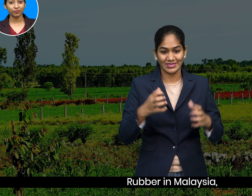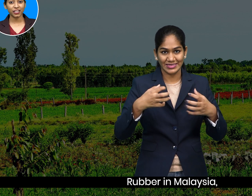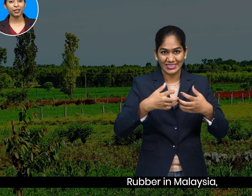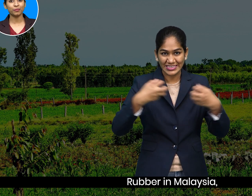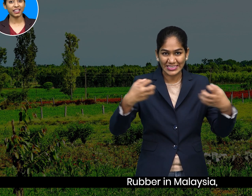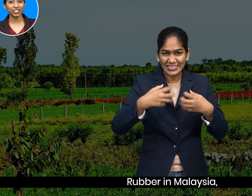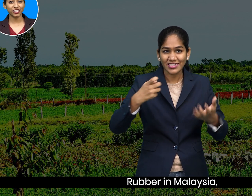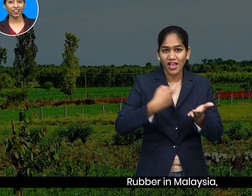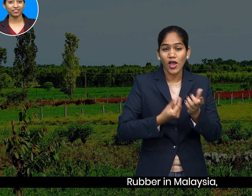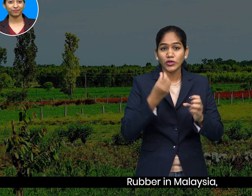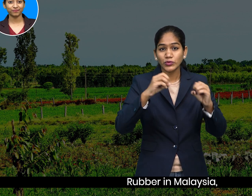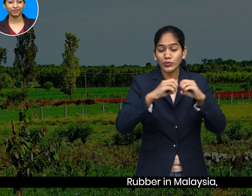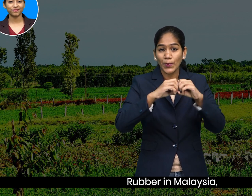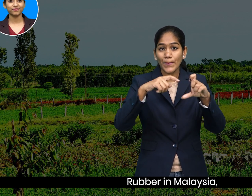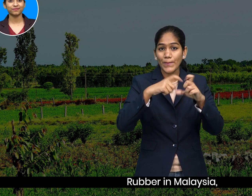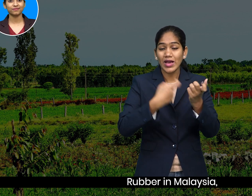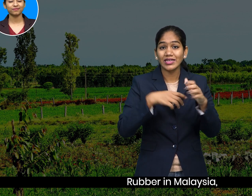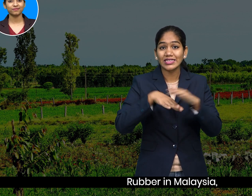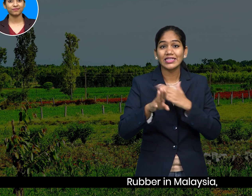Rubber in Malaysia,